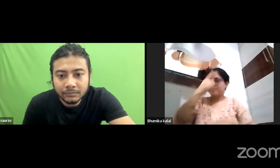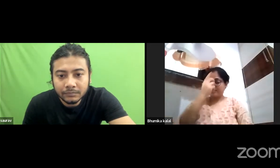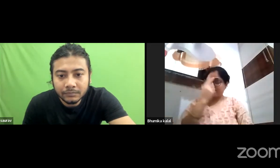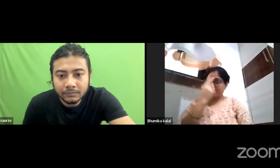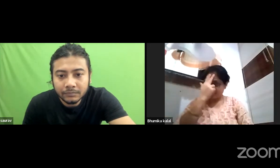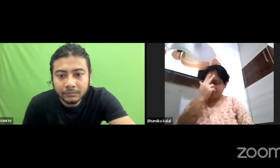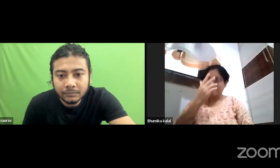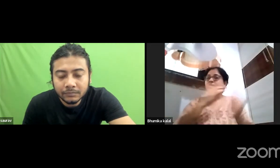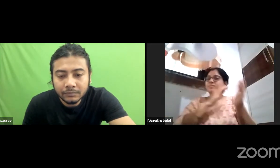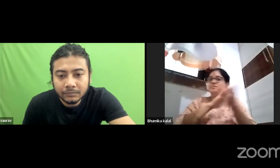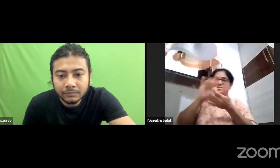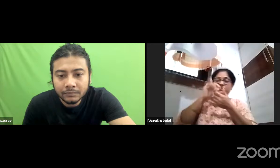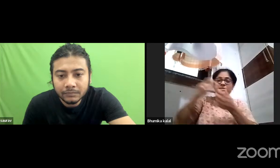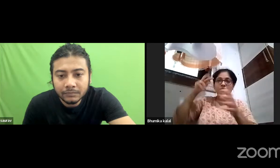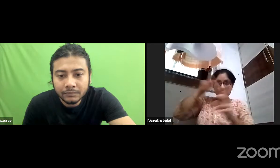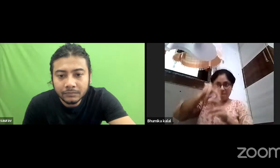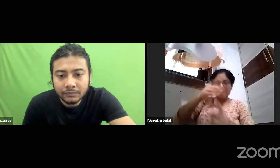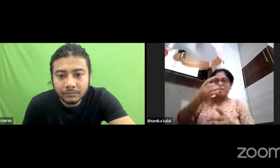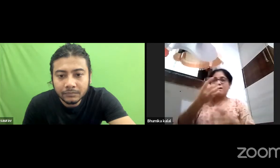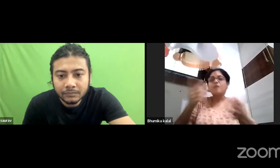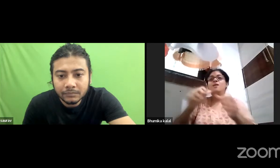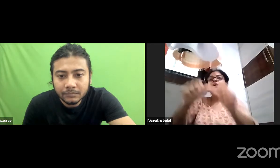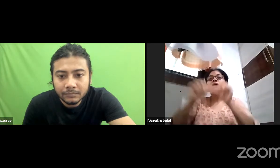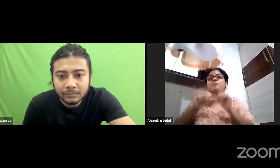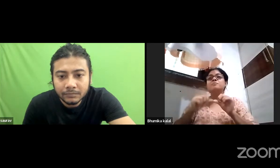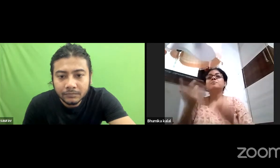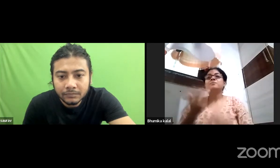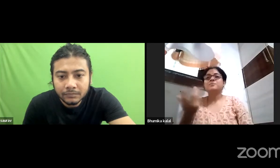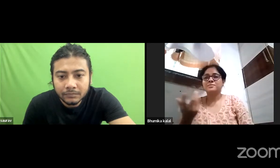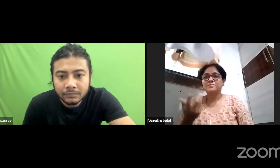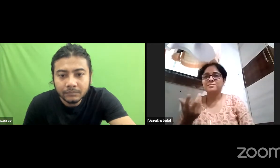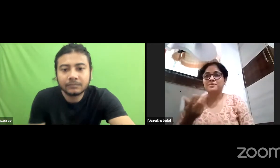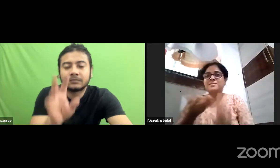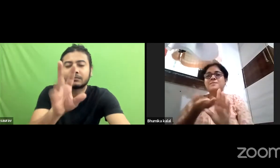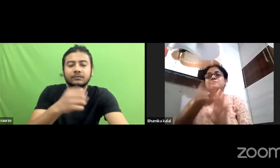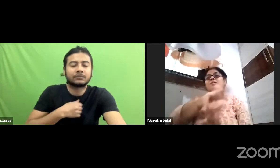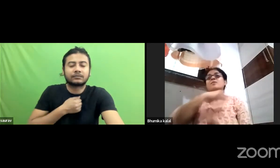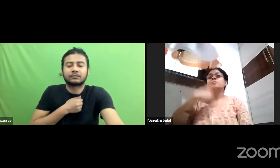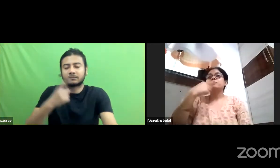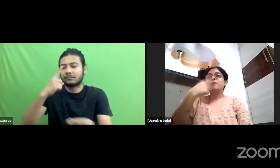just tell her that also. I'm yet to get an update.